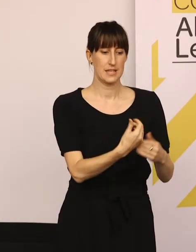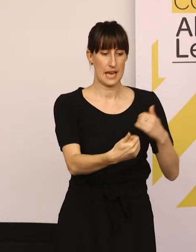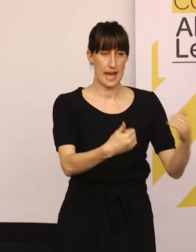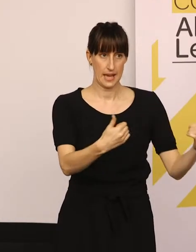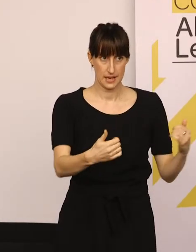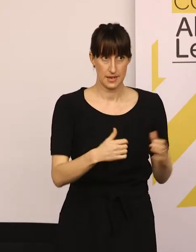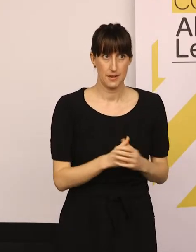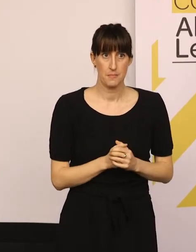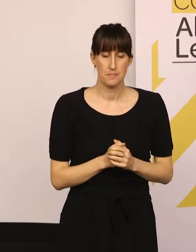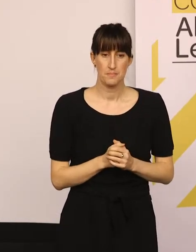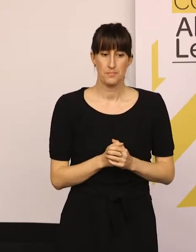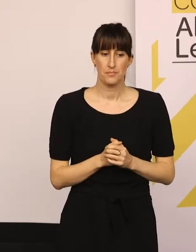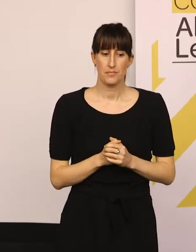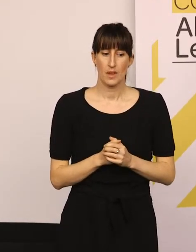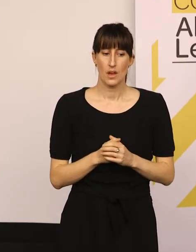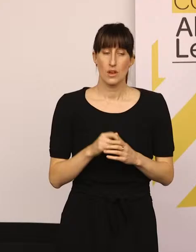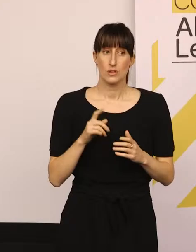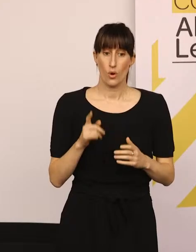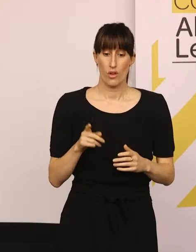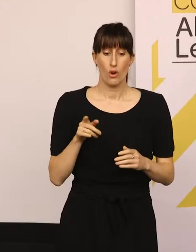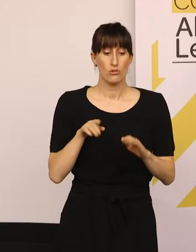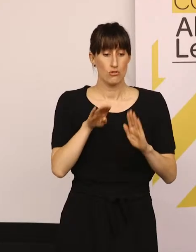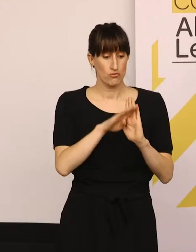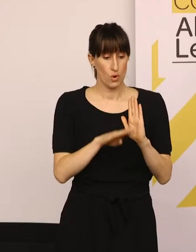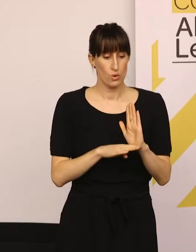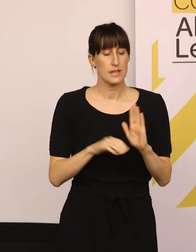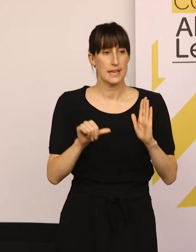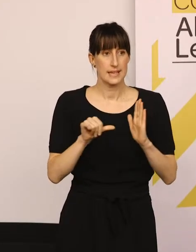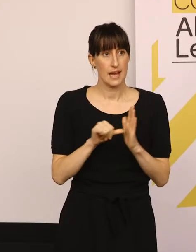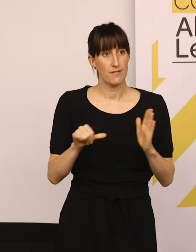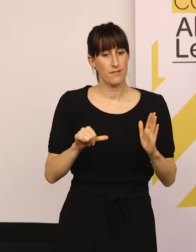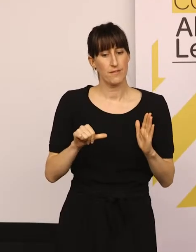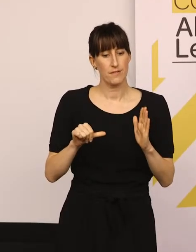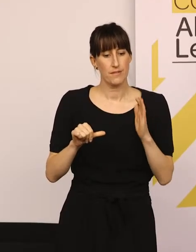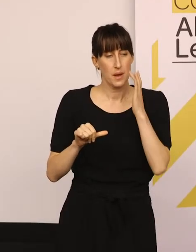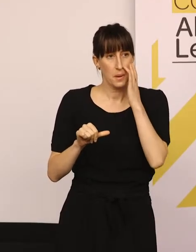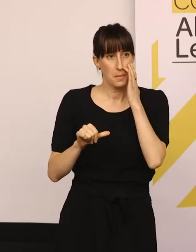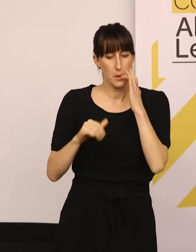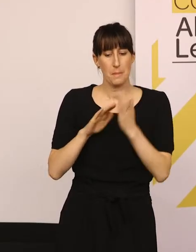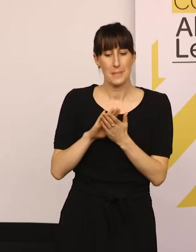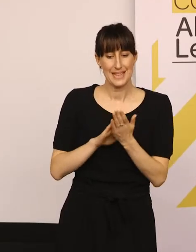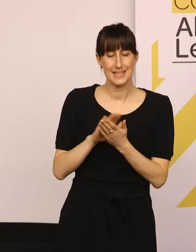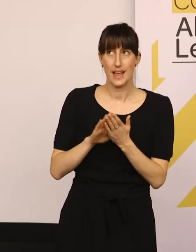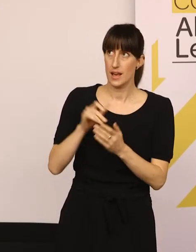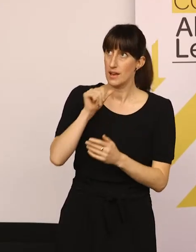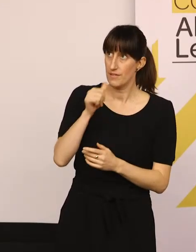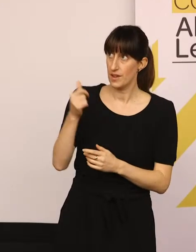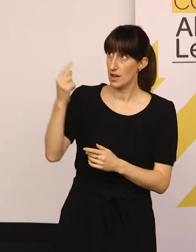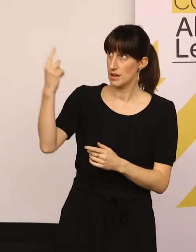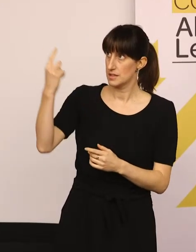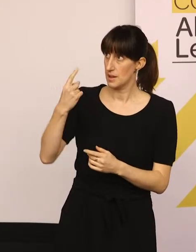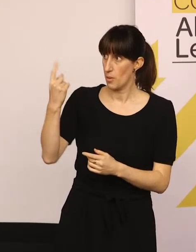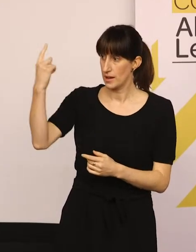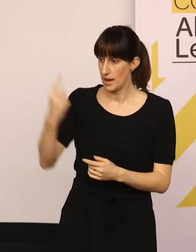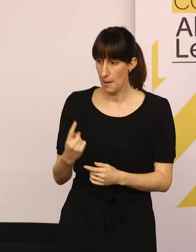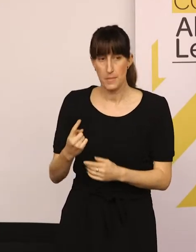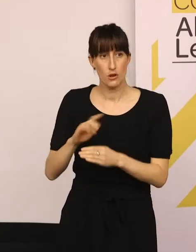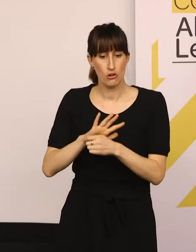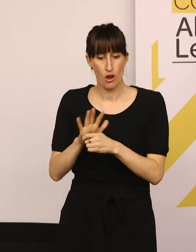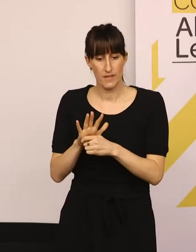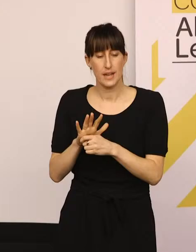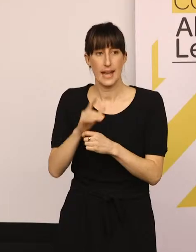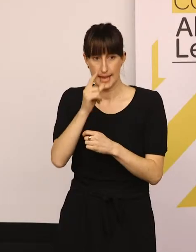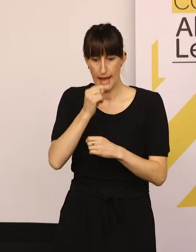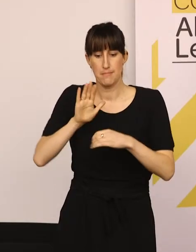of course, to ensure we are not missing anything at the border. But it will also allow us quite quickly to build up